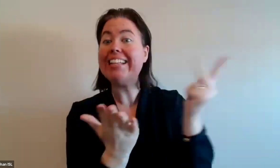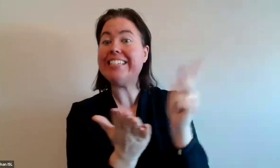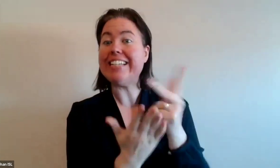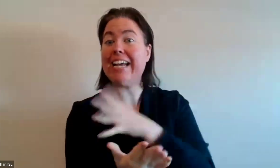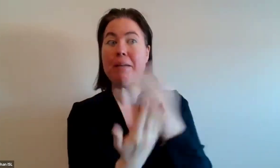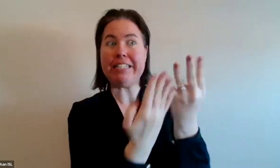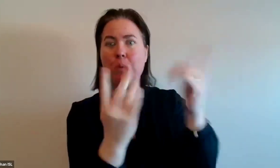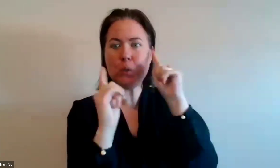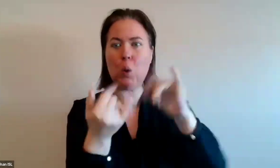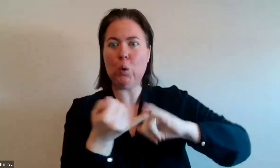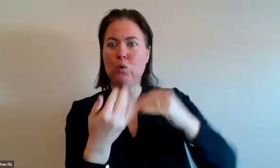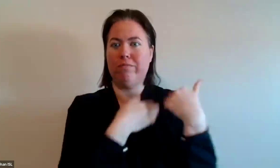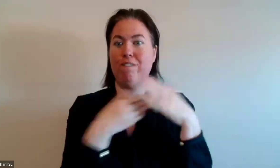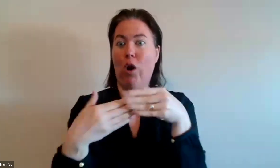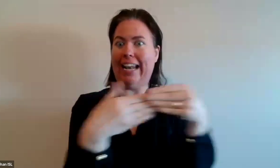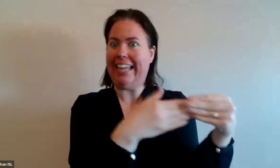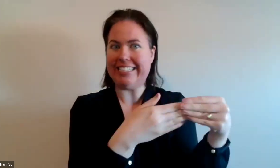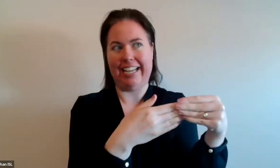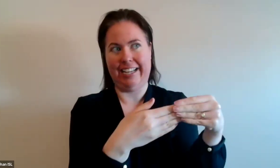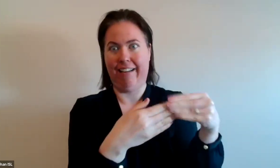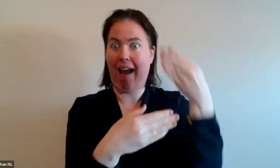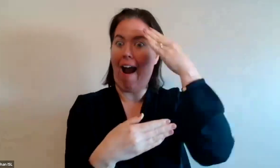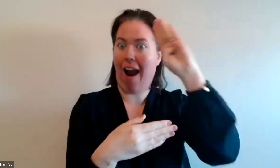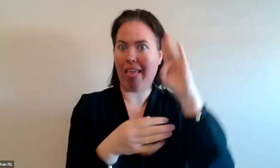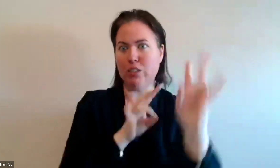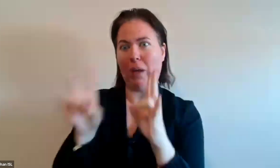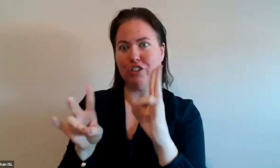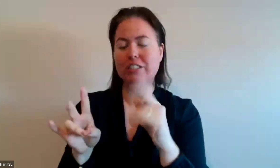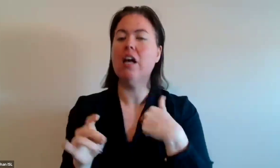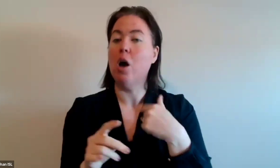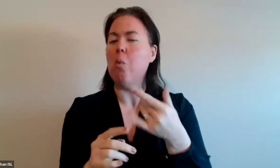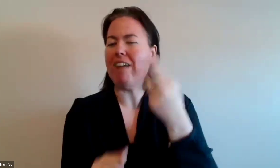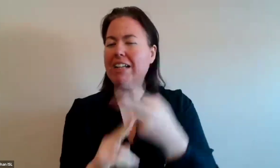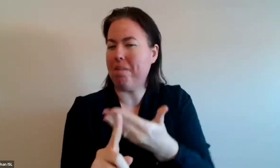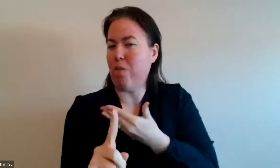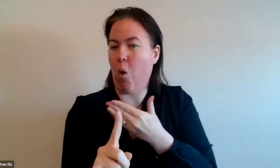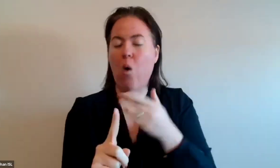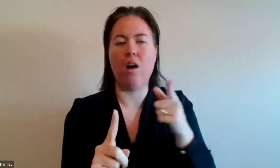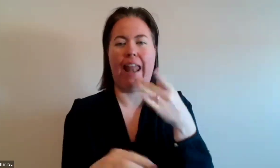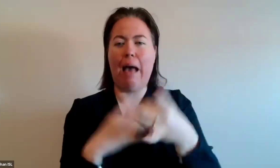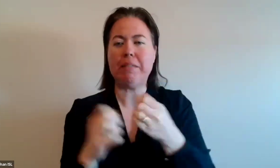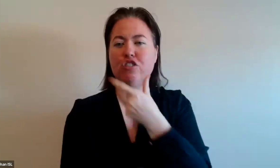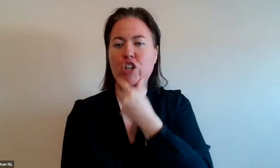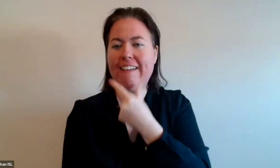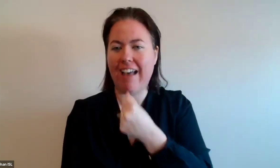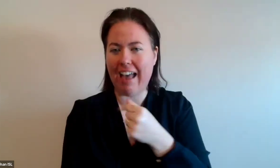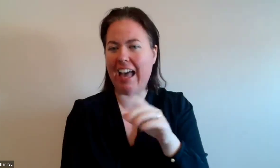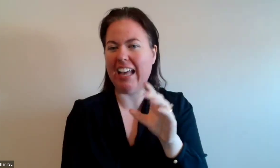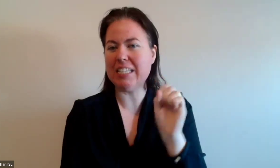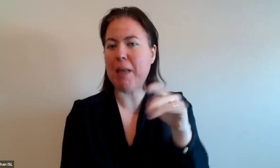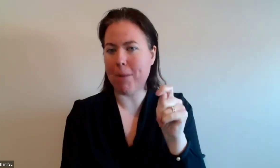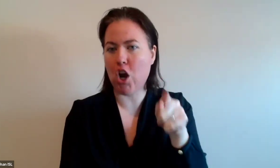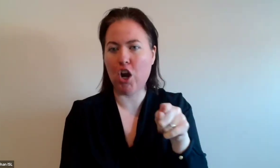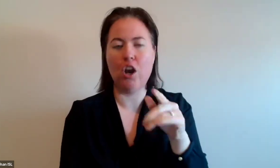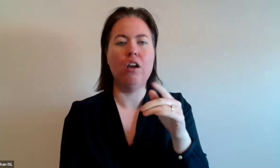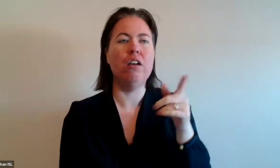questioning on Ireland. We will know that, I'm sure, before the session happens in Geneva in September, where they're writing